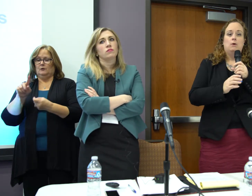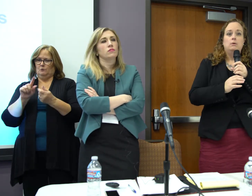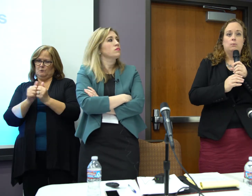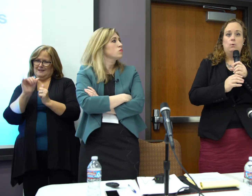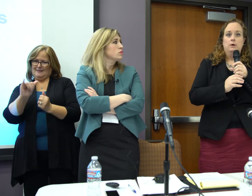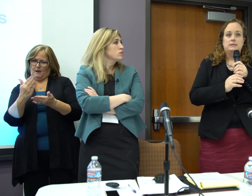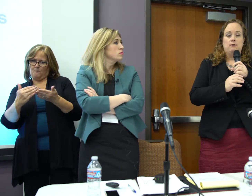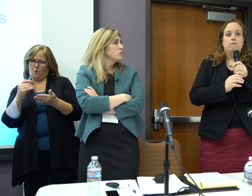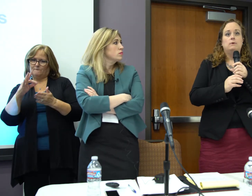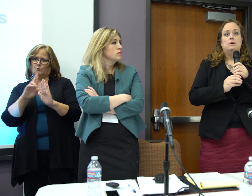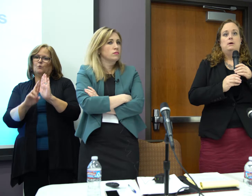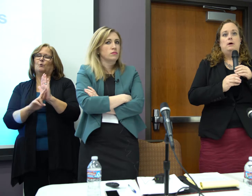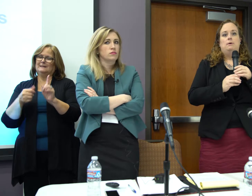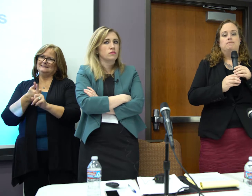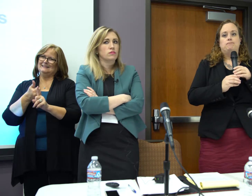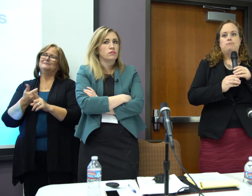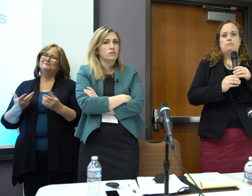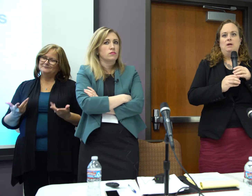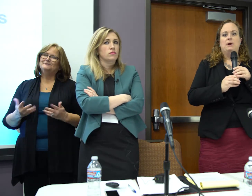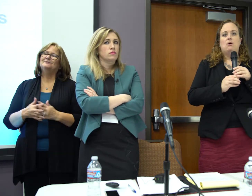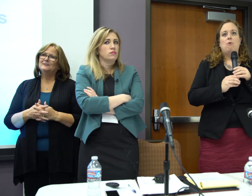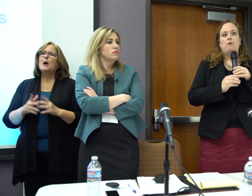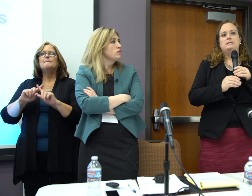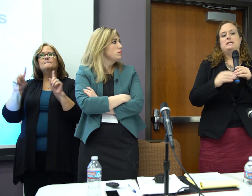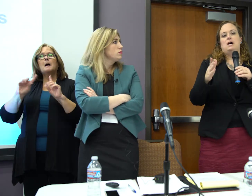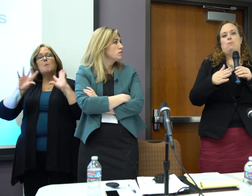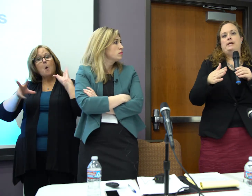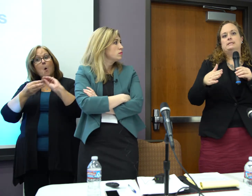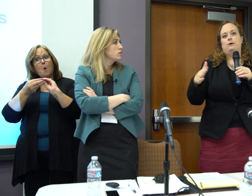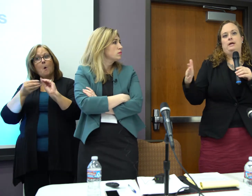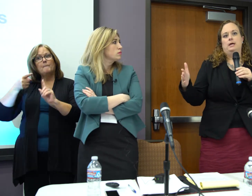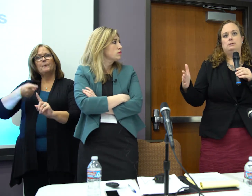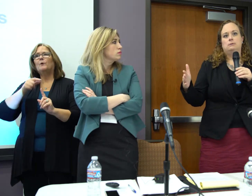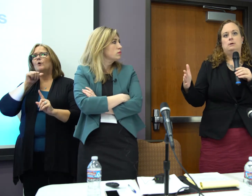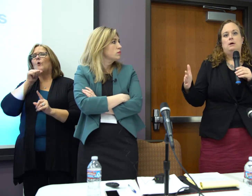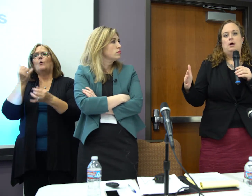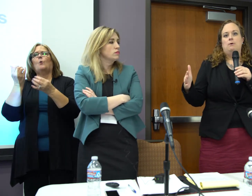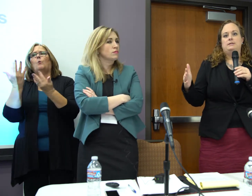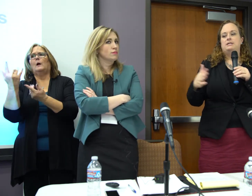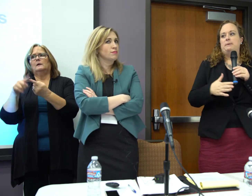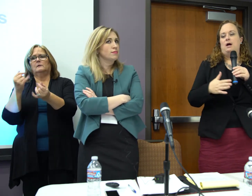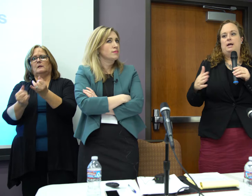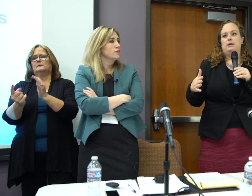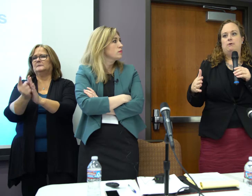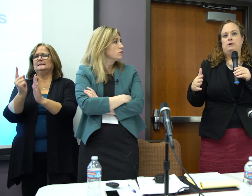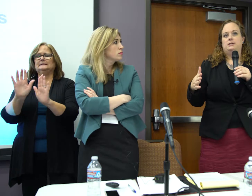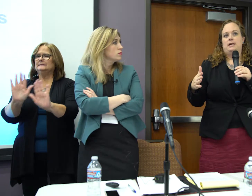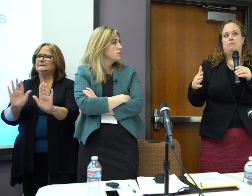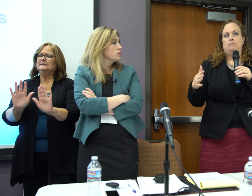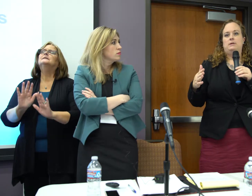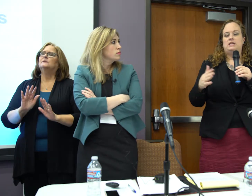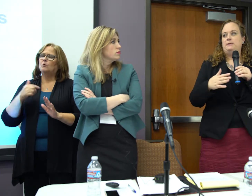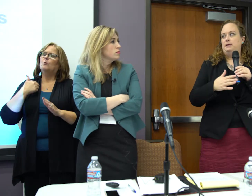of the rule itself. But the whole point is to not wait until the end. States are being highly